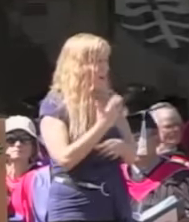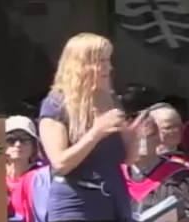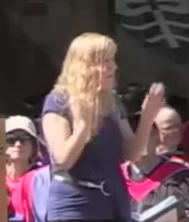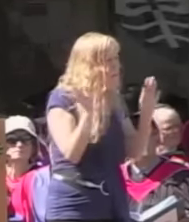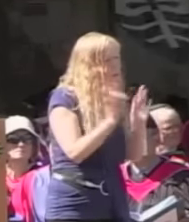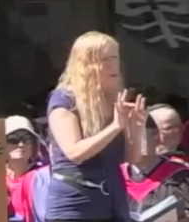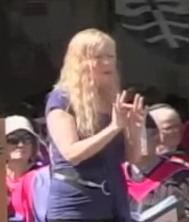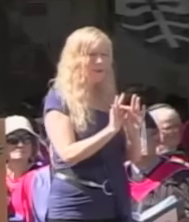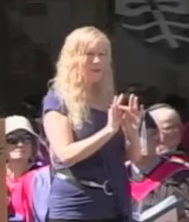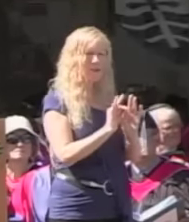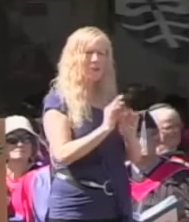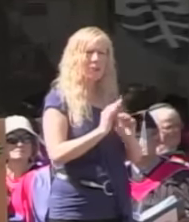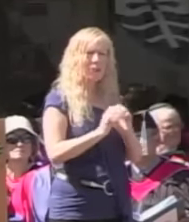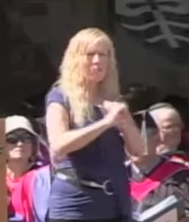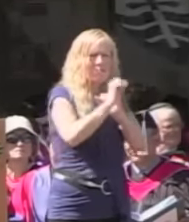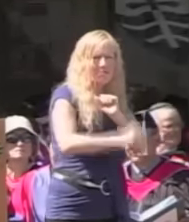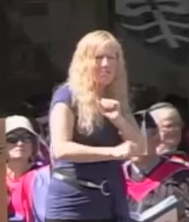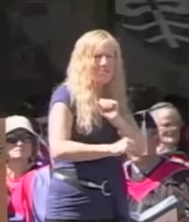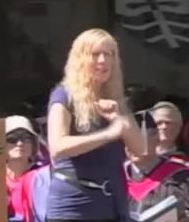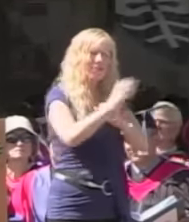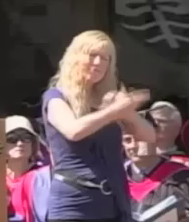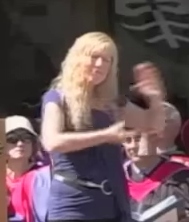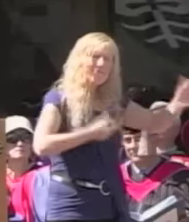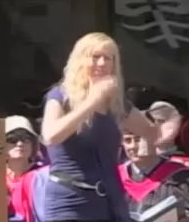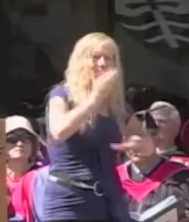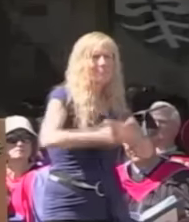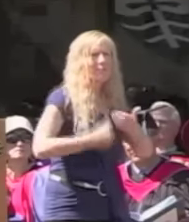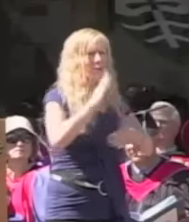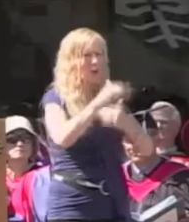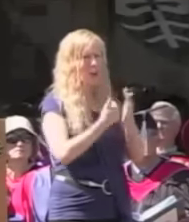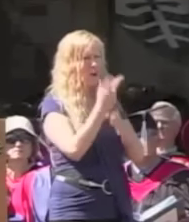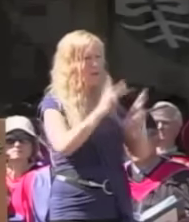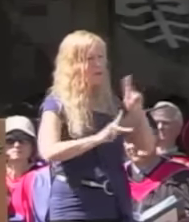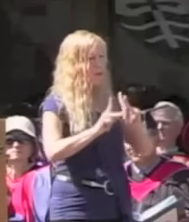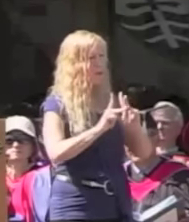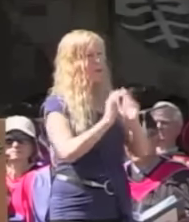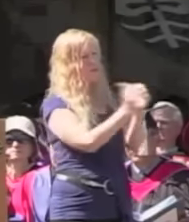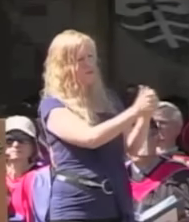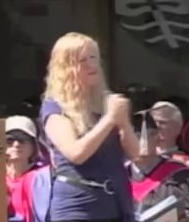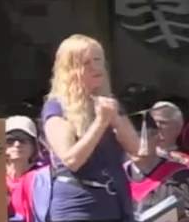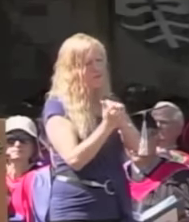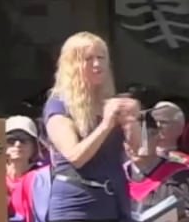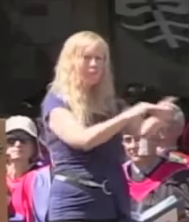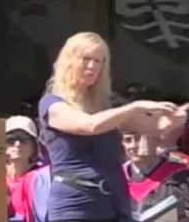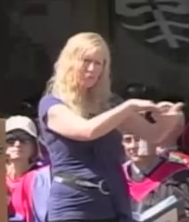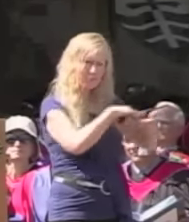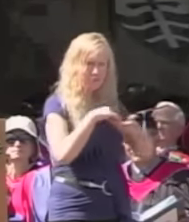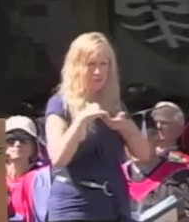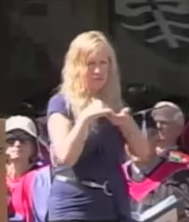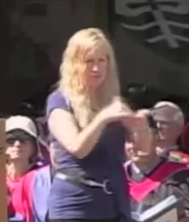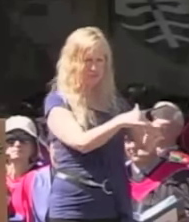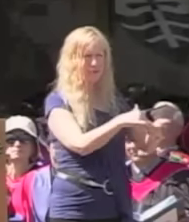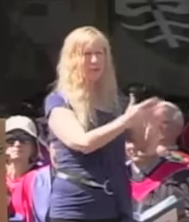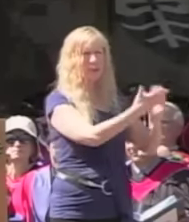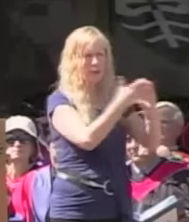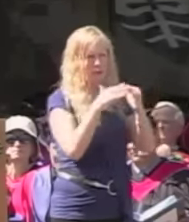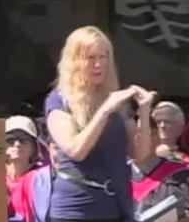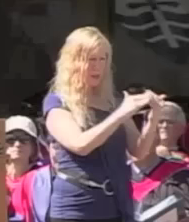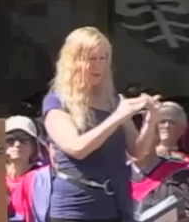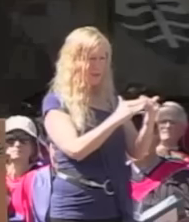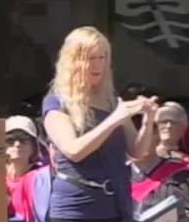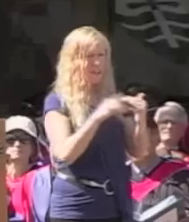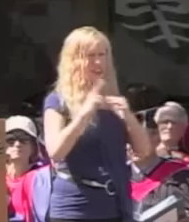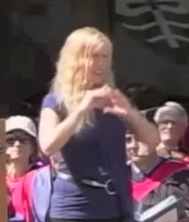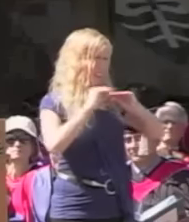we extend an invitation to everyone to break bread in community. He has taught us that inclusiveness is